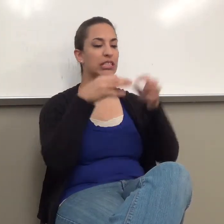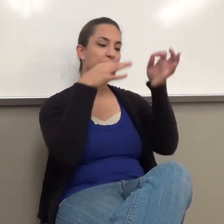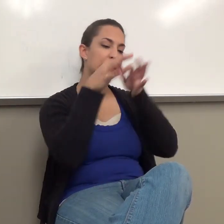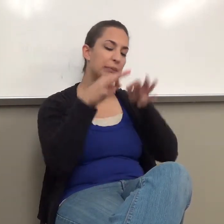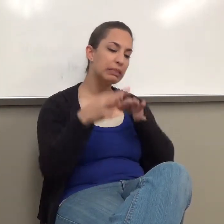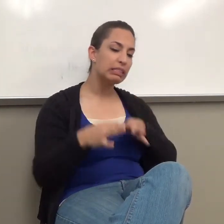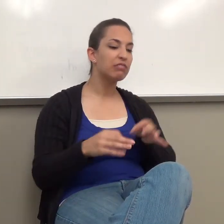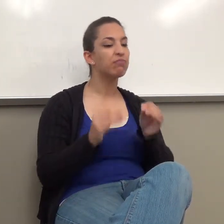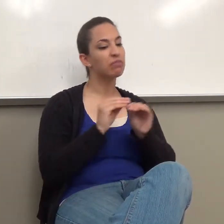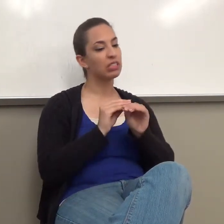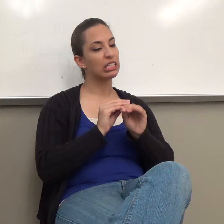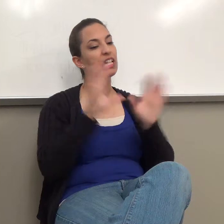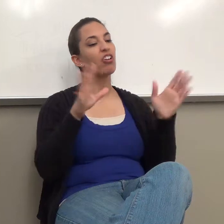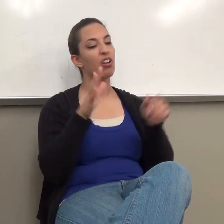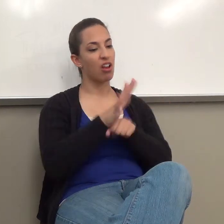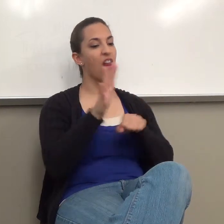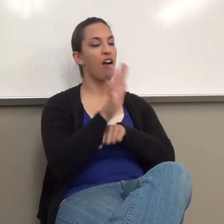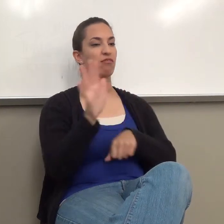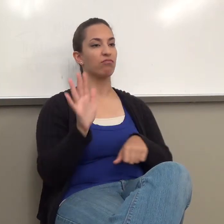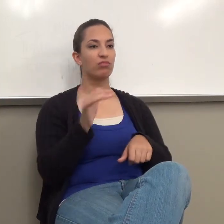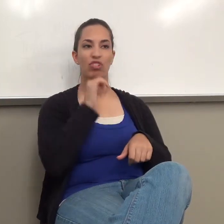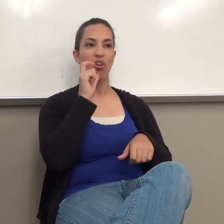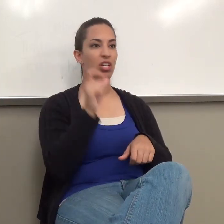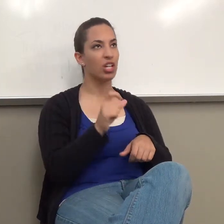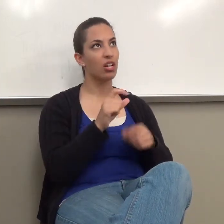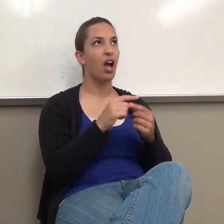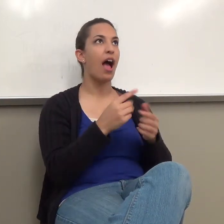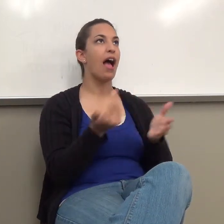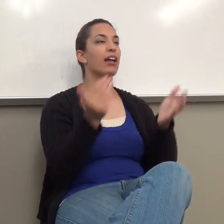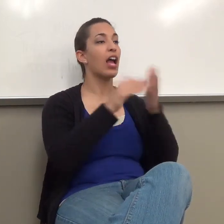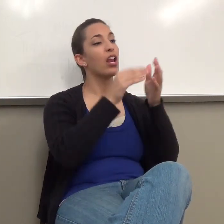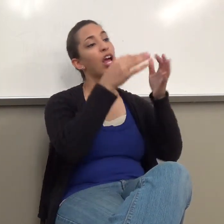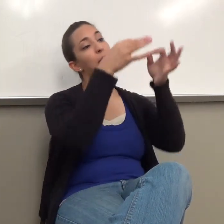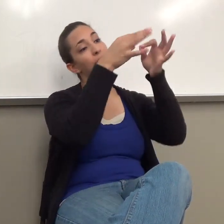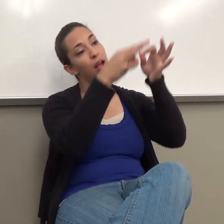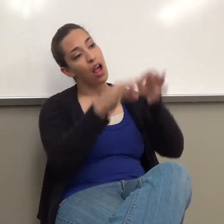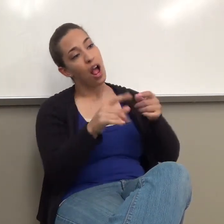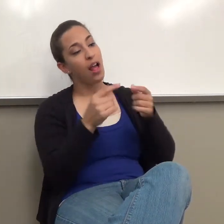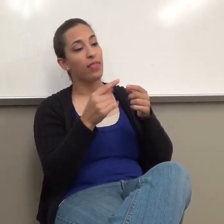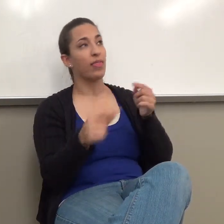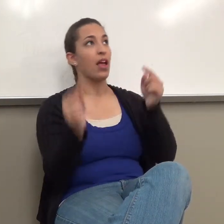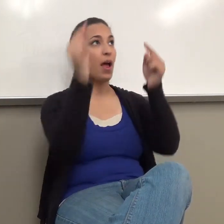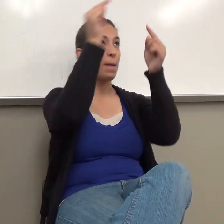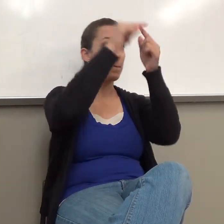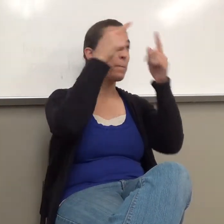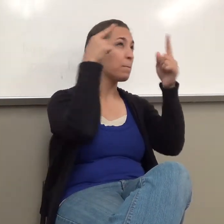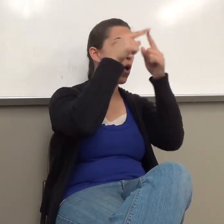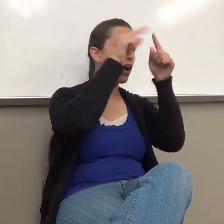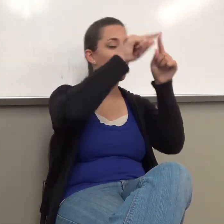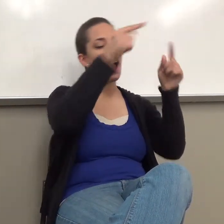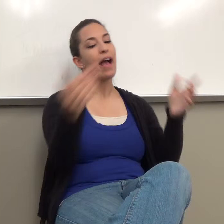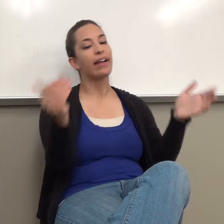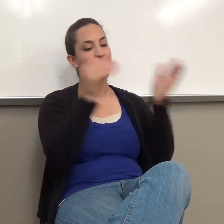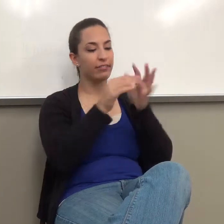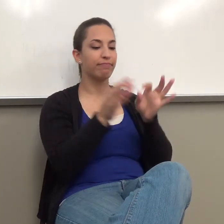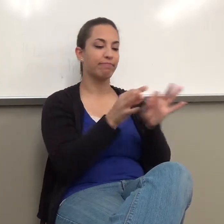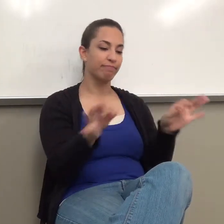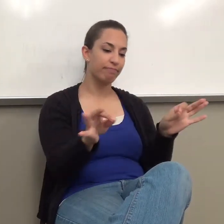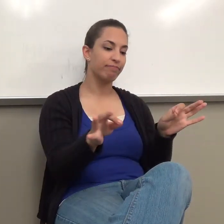saying, so you can see with these three examples that I'm right. Okay, which is basically what a concluding